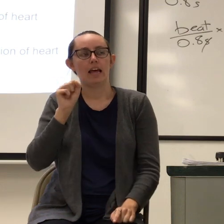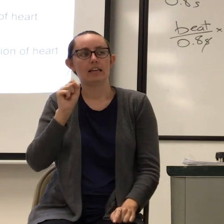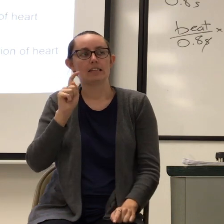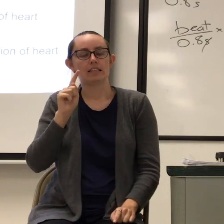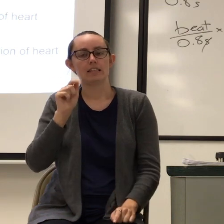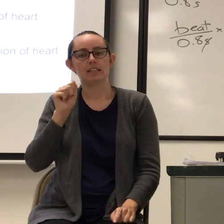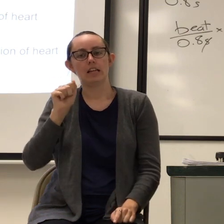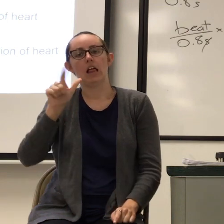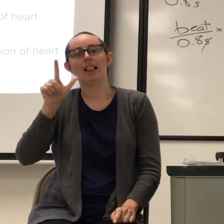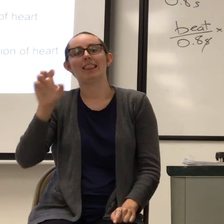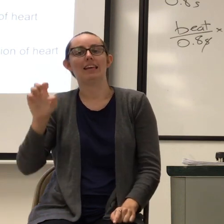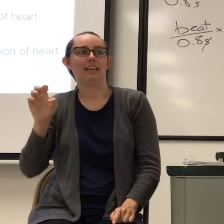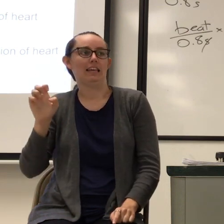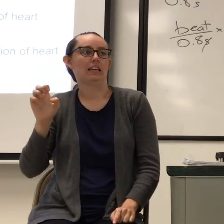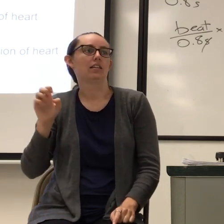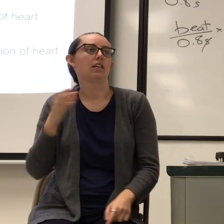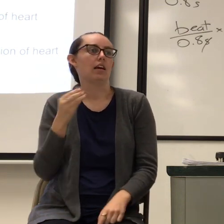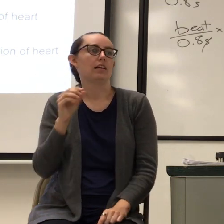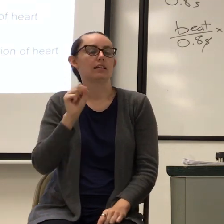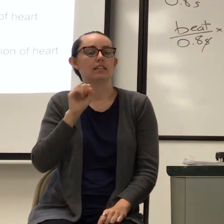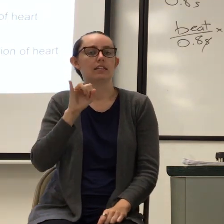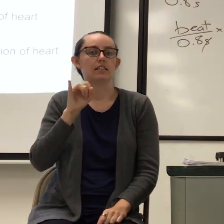and systole.